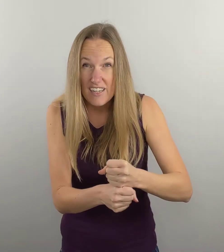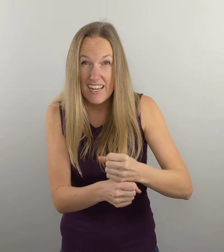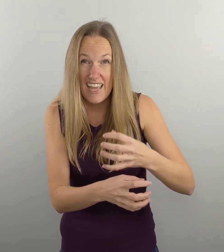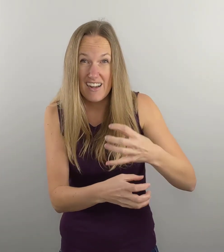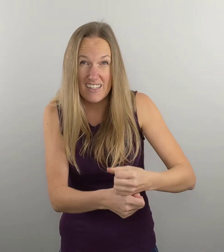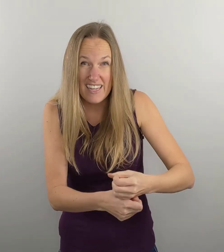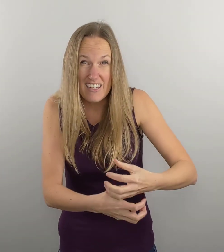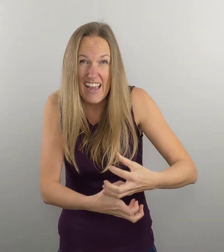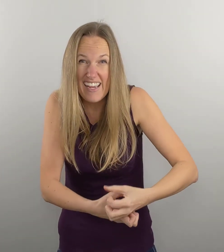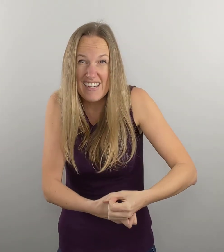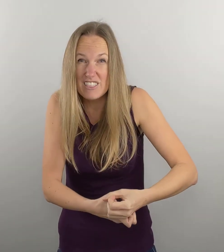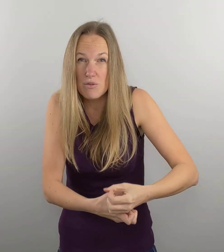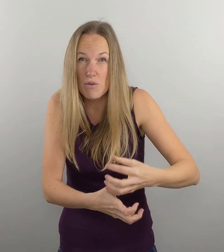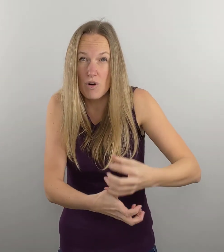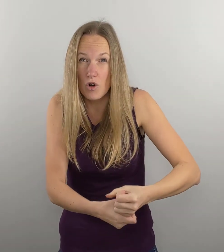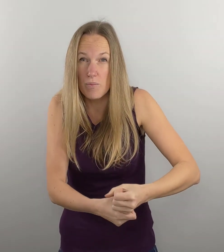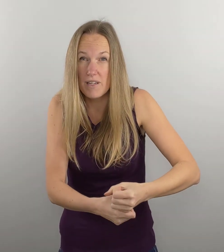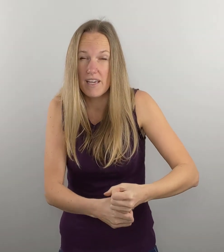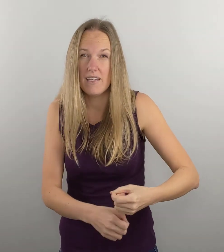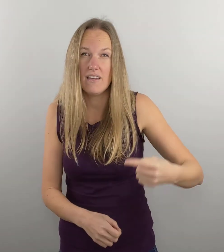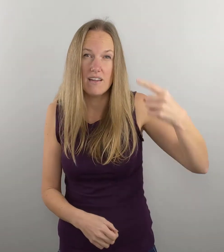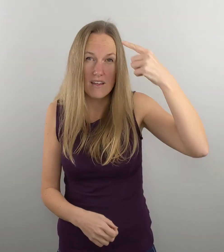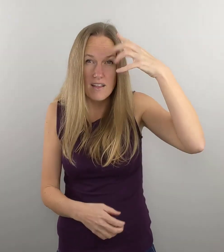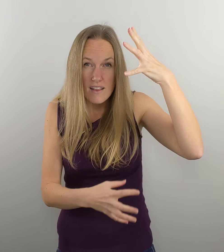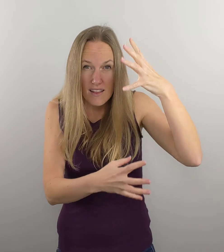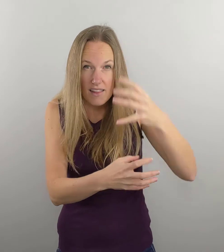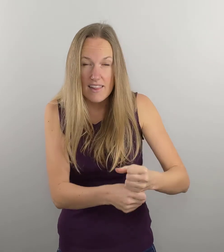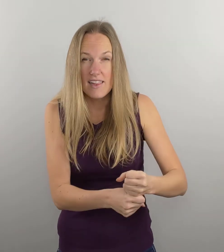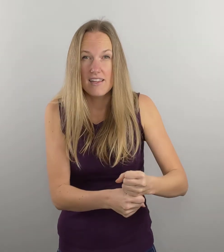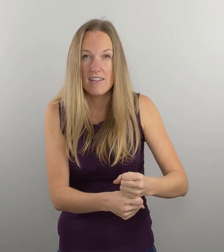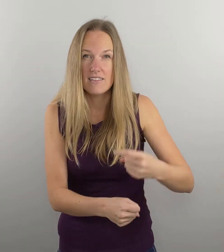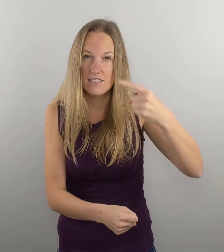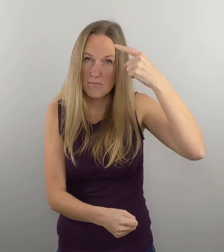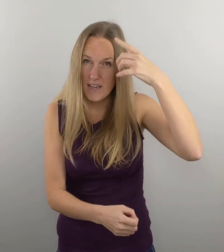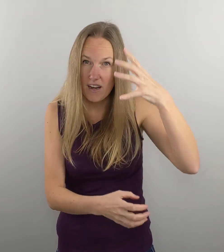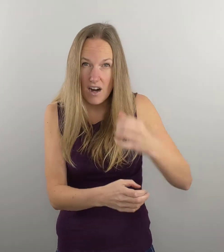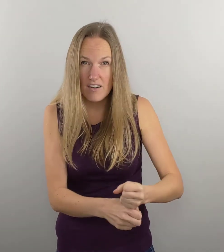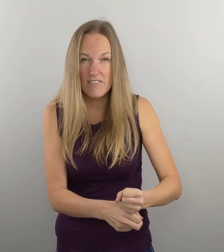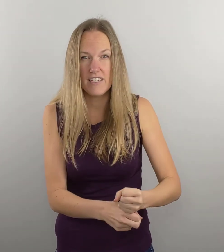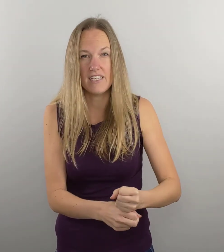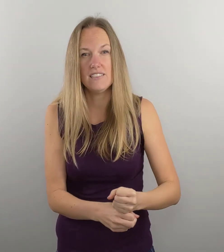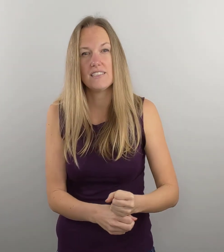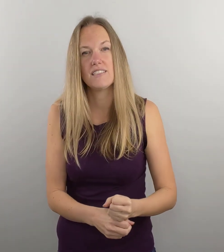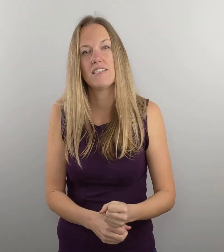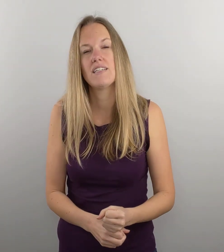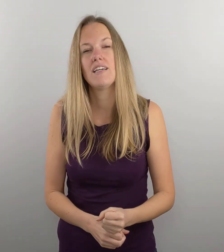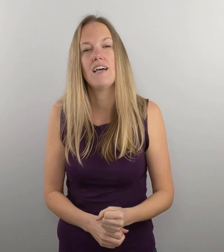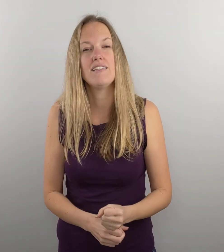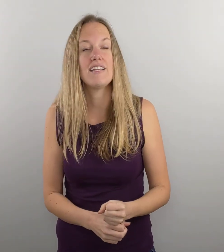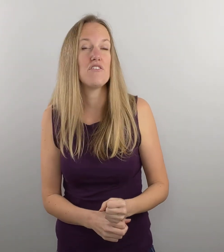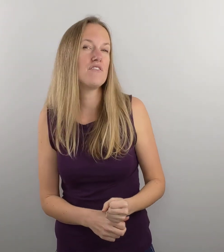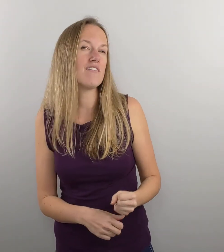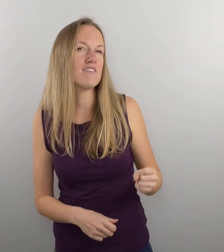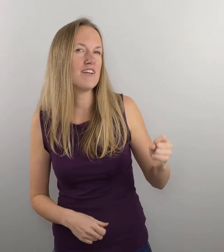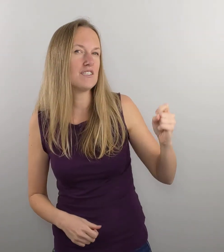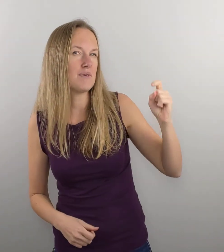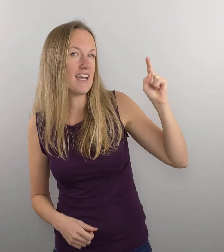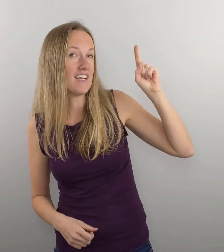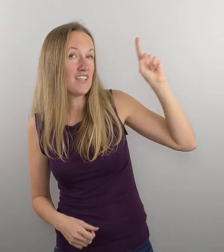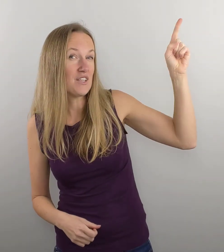of hang on, like you're hanging on to a rope, okay? This is my confidence, and then you've never failed me yet.